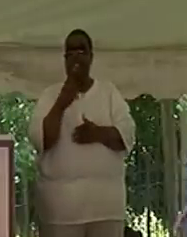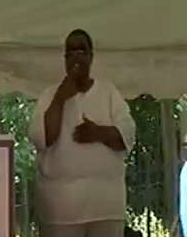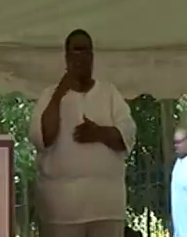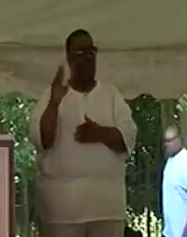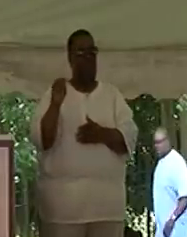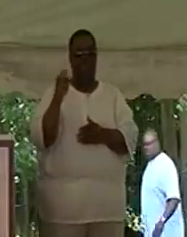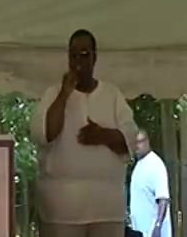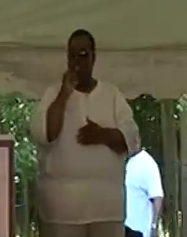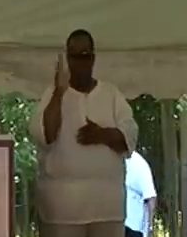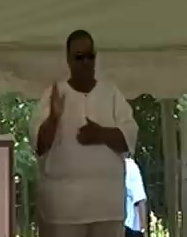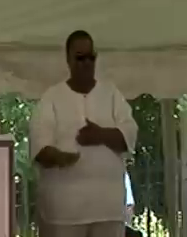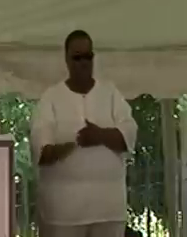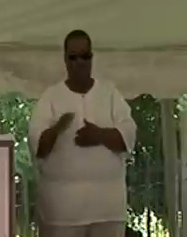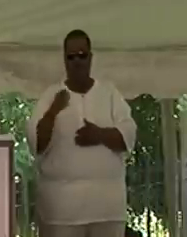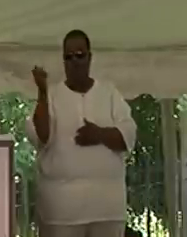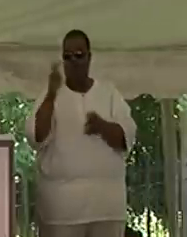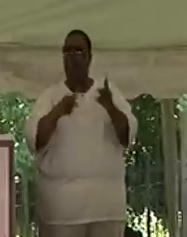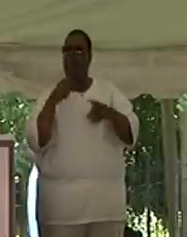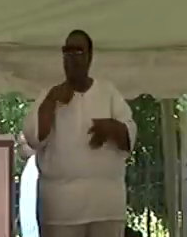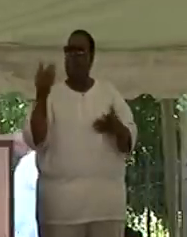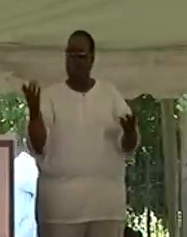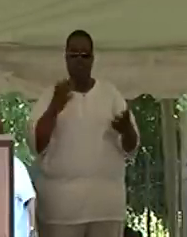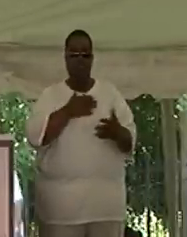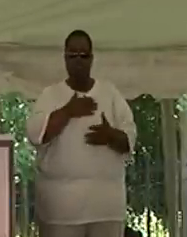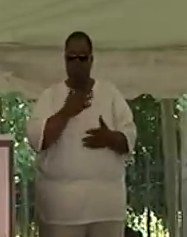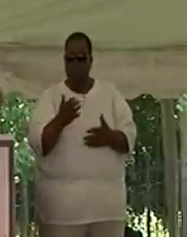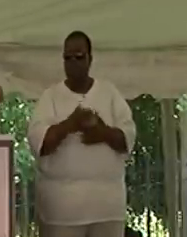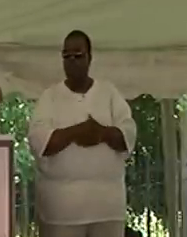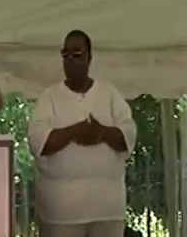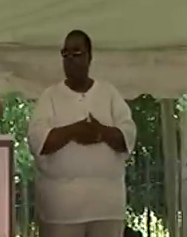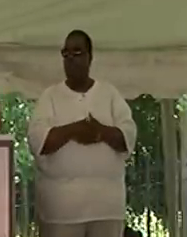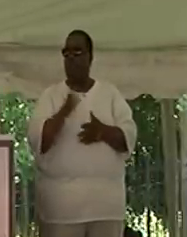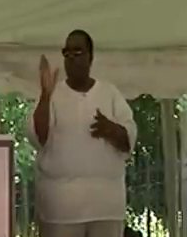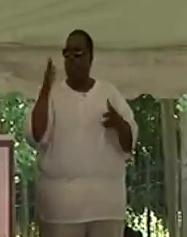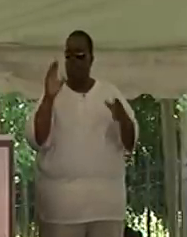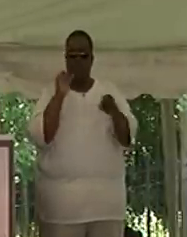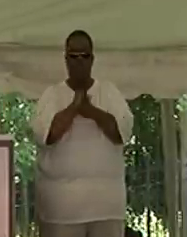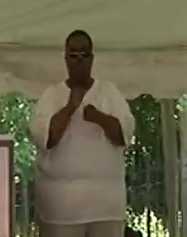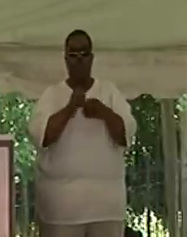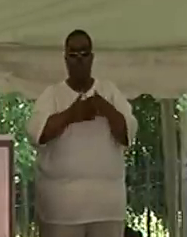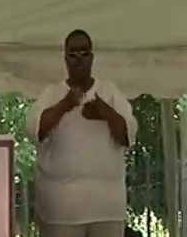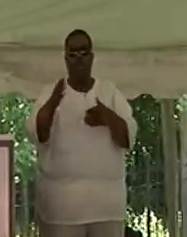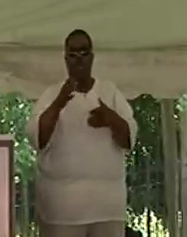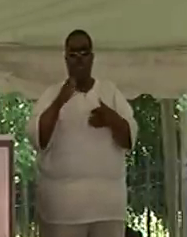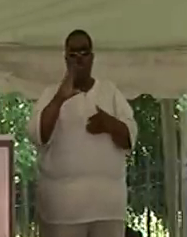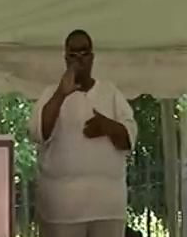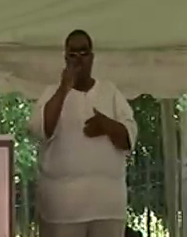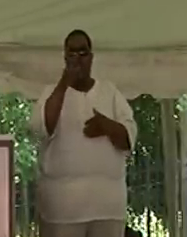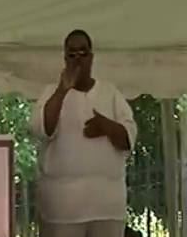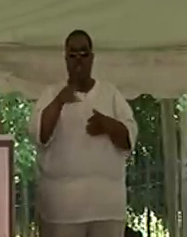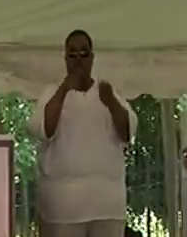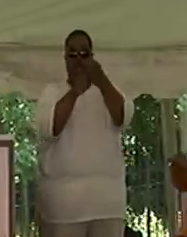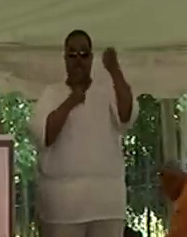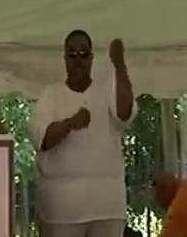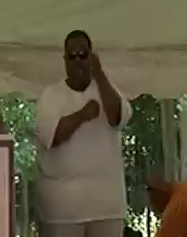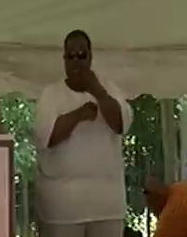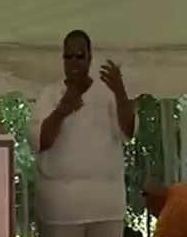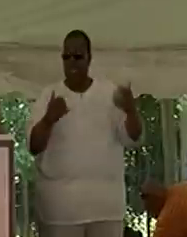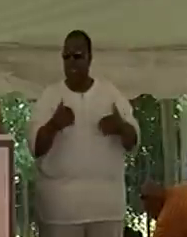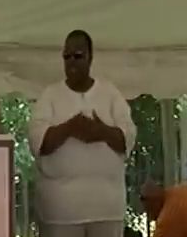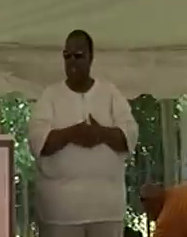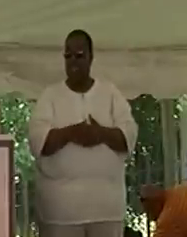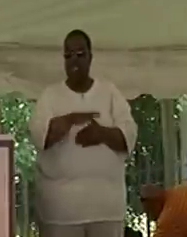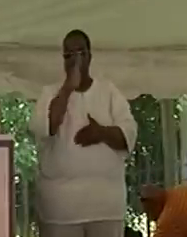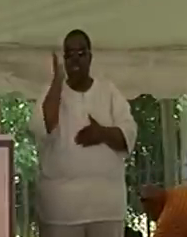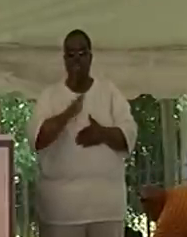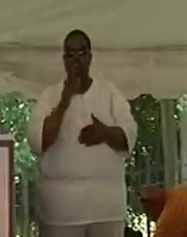nah, she'll never do it. The other folks said, no, she'll never do it. She's doing great. She's going on to the Casey Foundation now. And you know,